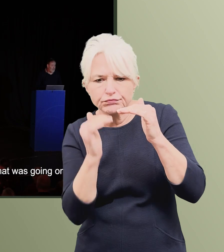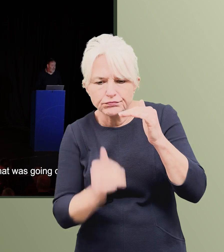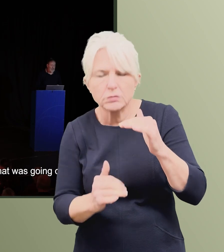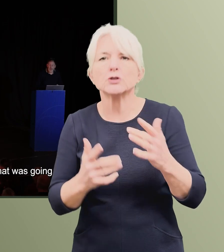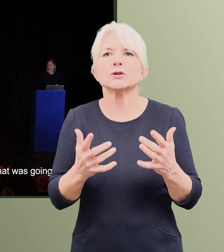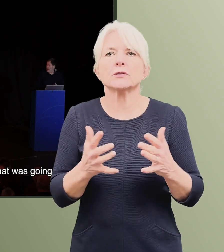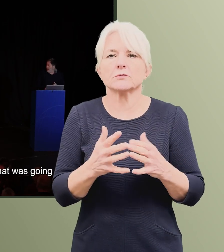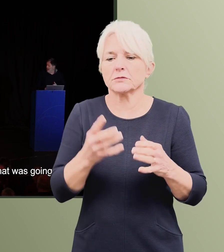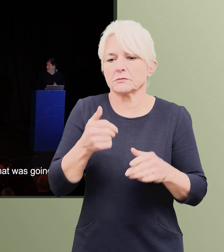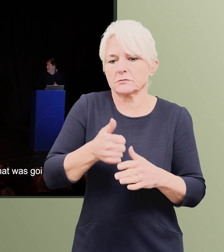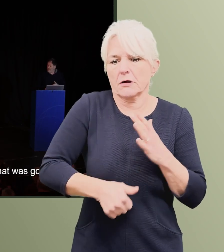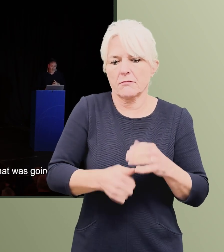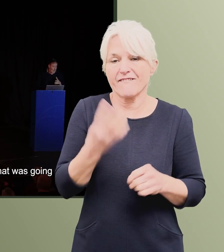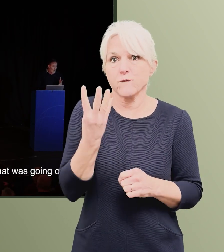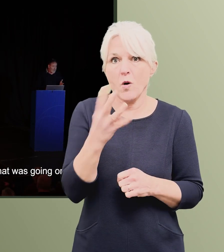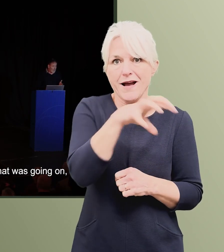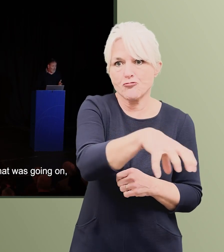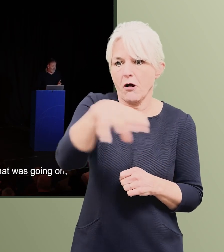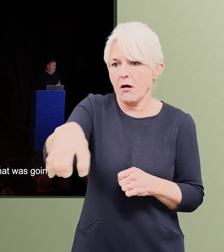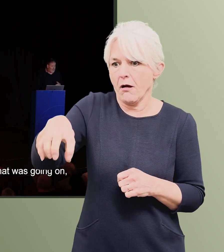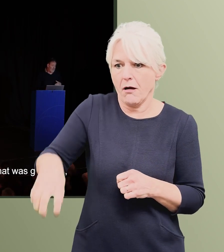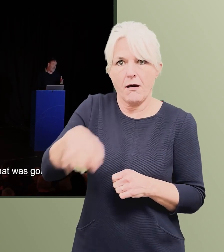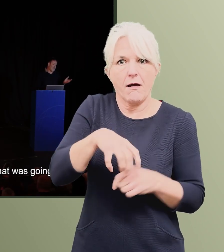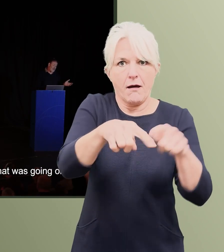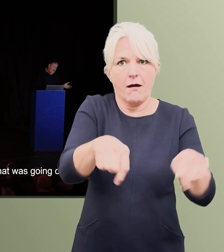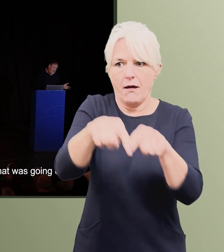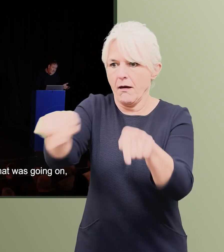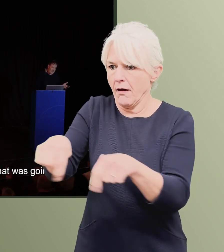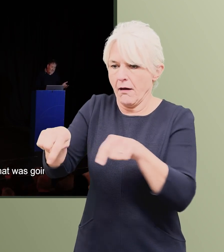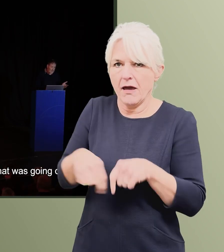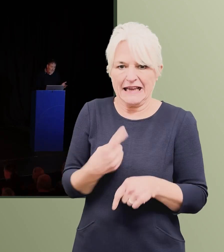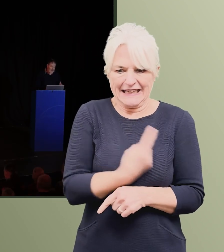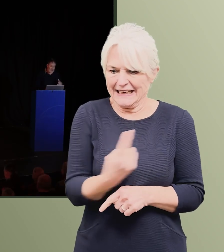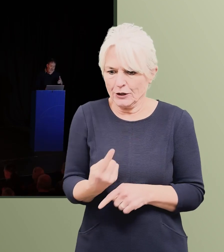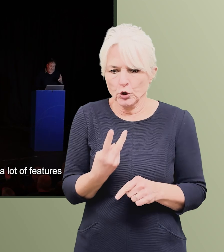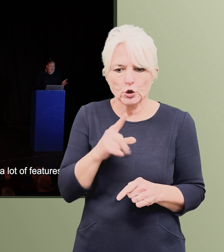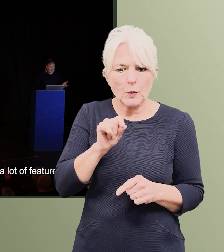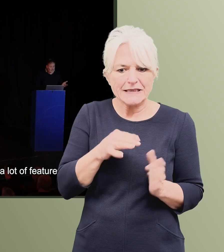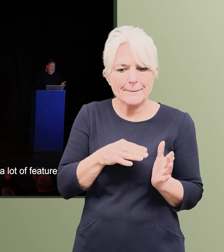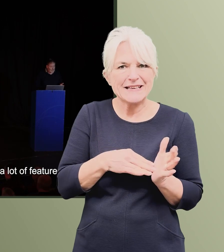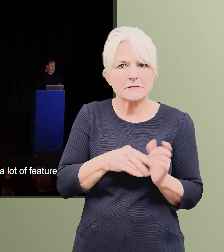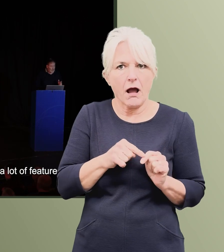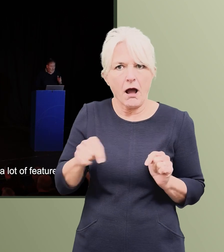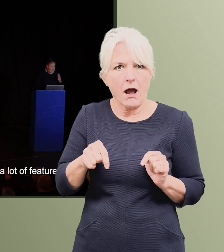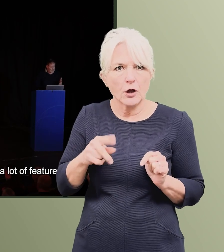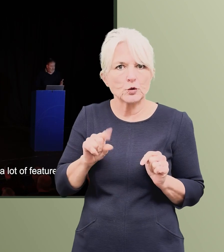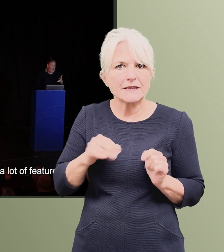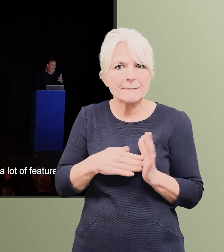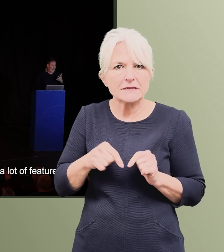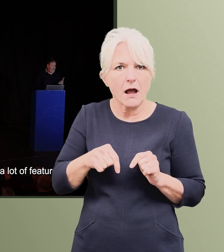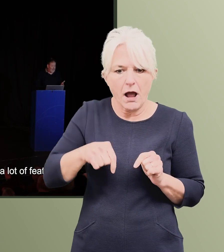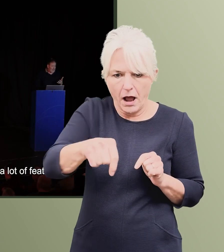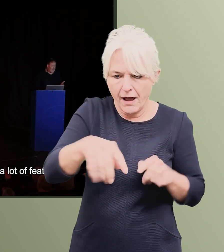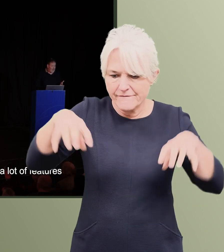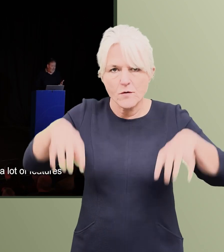metres square, just to work out what was going on. And this is the interesting story. Same with Trellyffaint. We started to